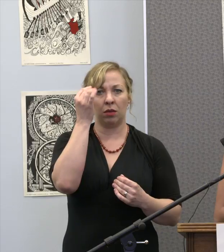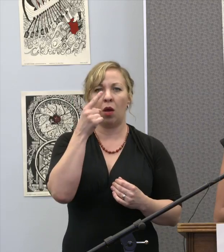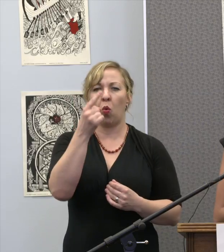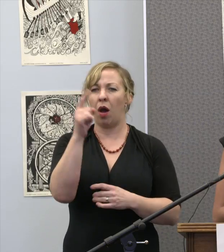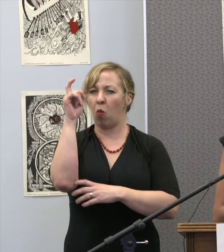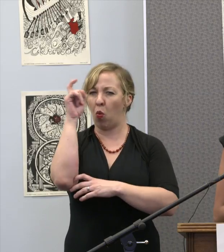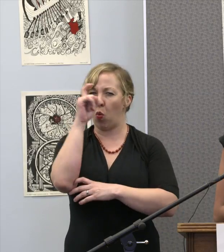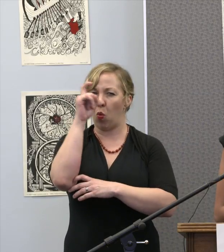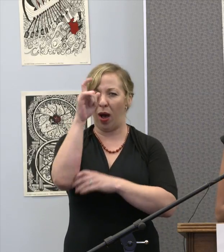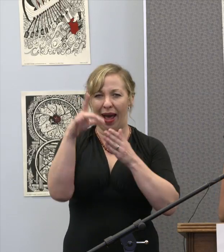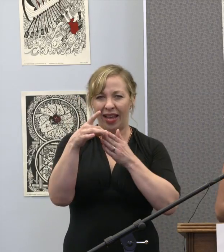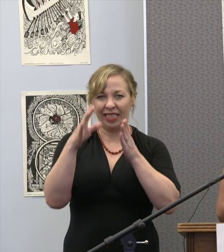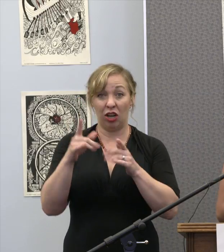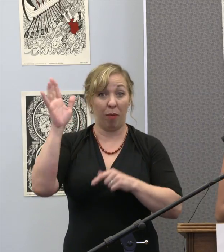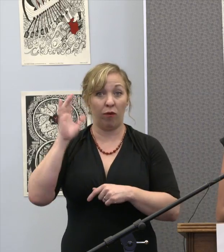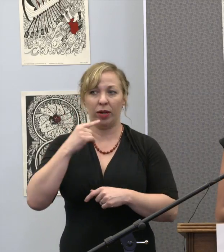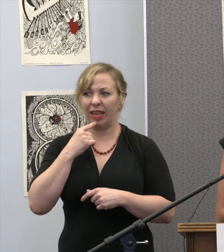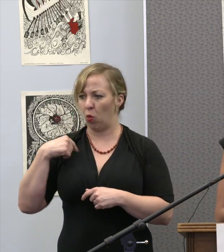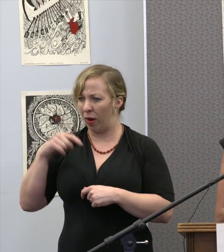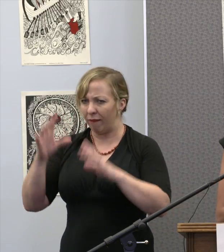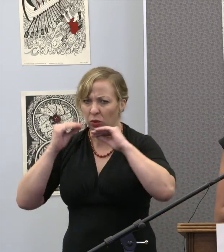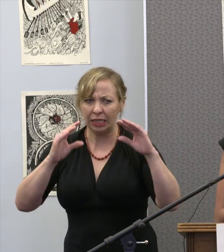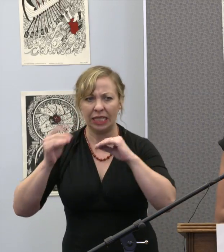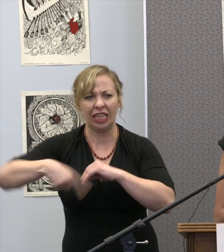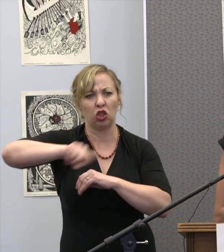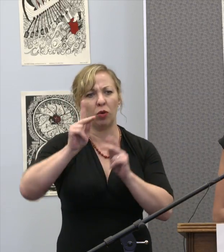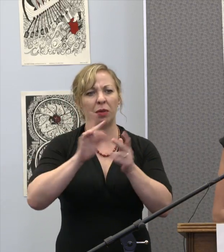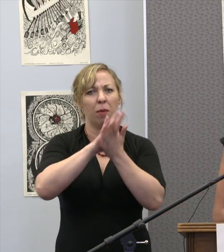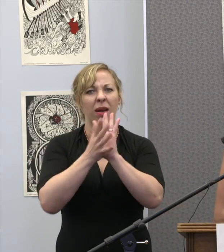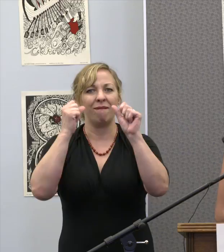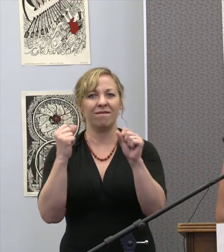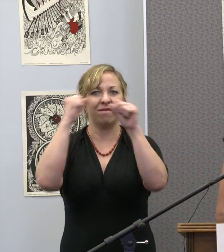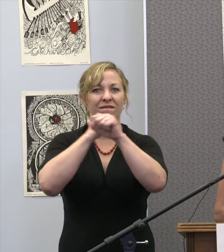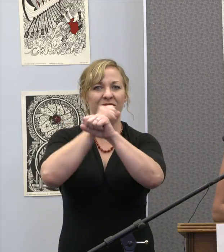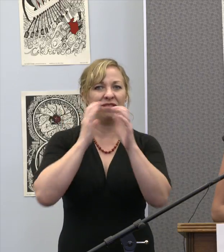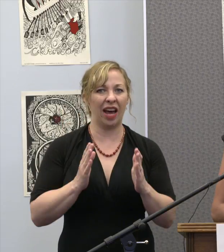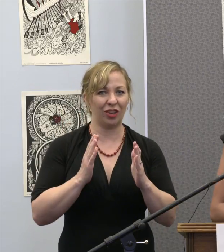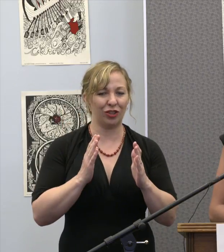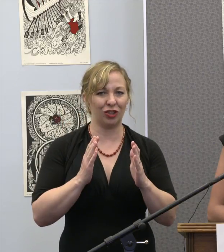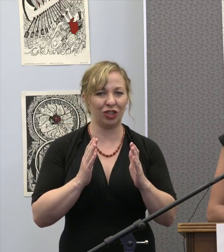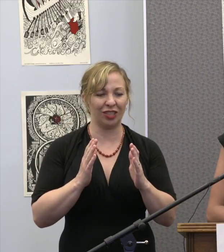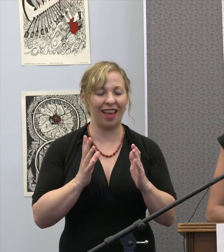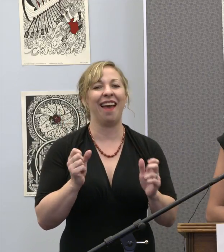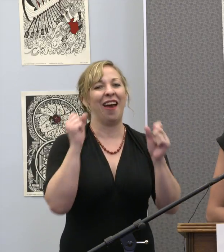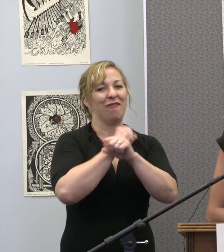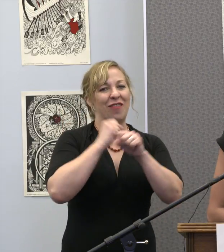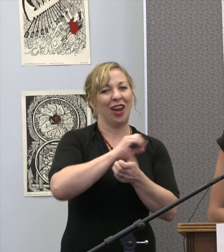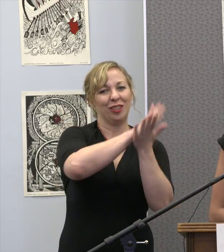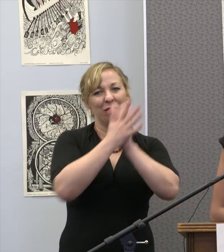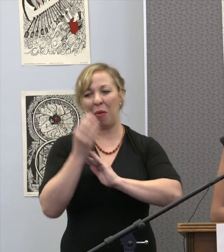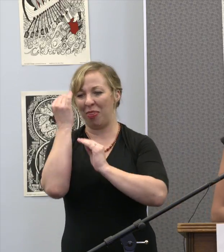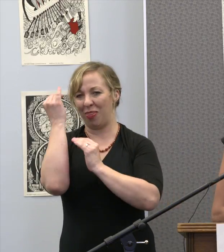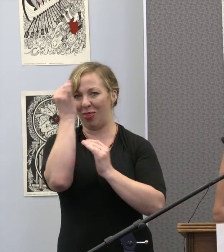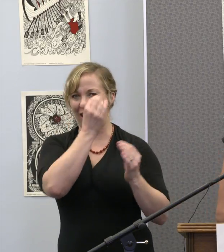movement once said, we need to make fighters into thinkers and thinkers into fighters. And that is what our Truthful Tuesdays